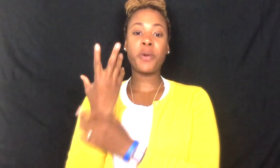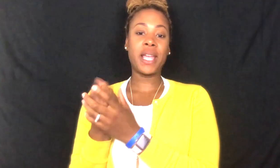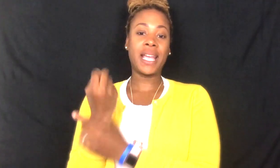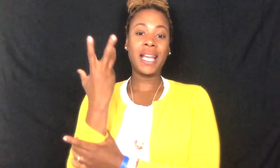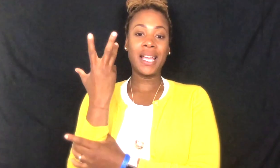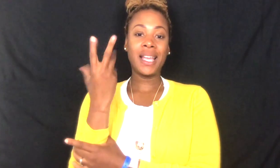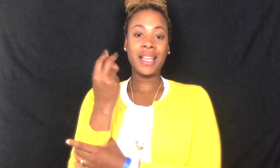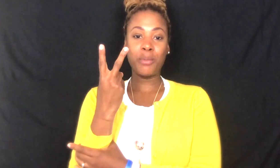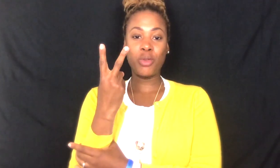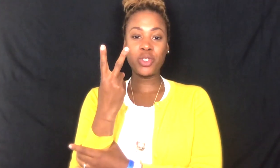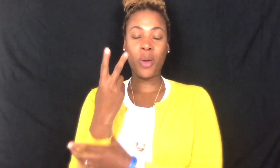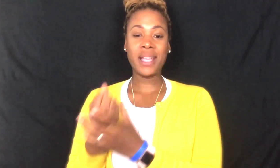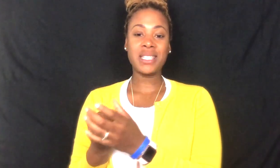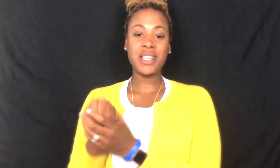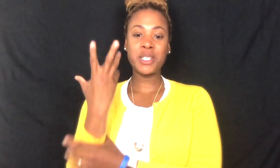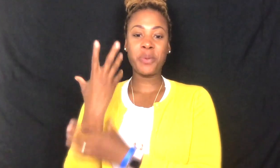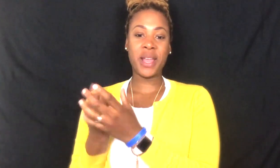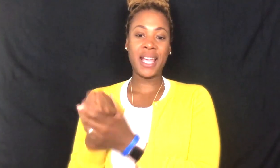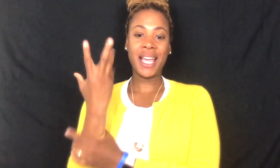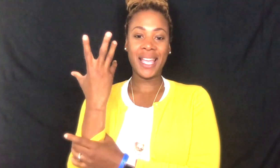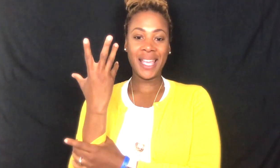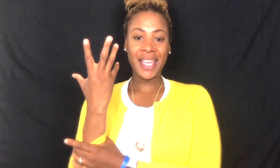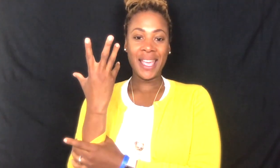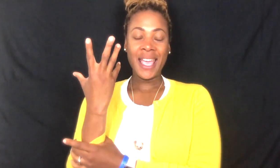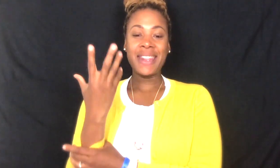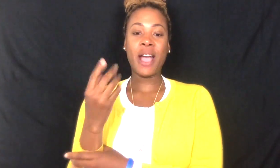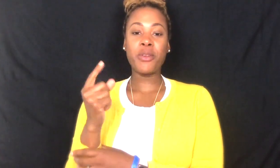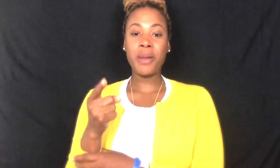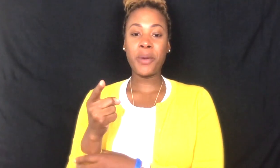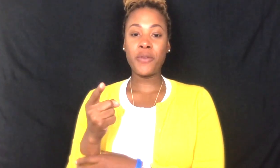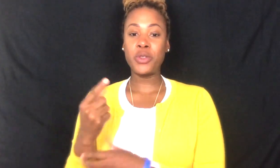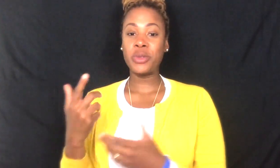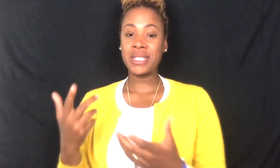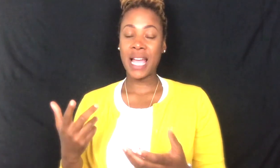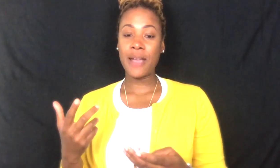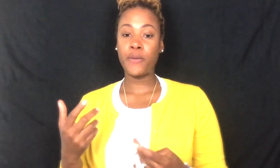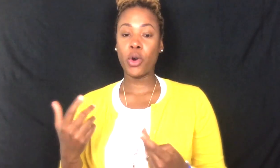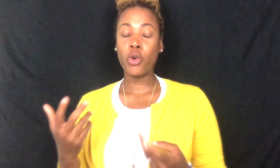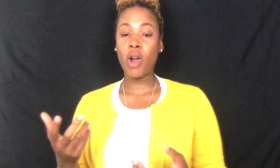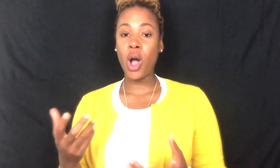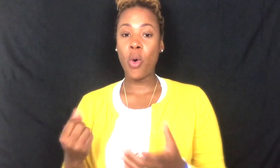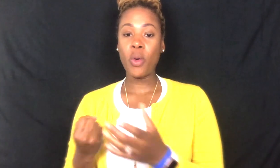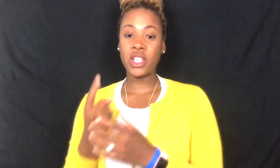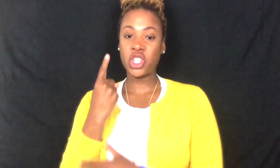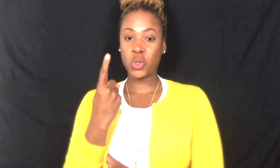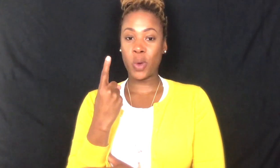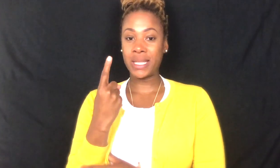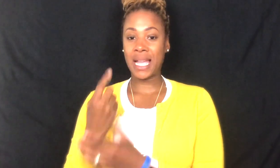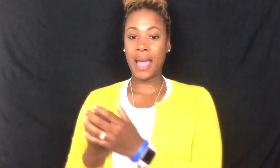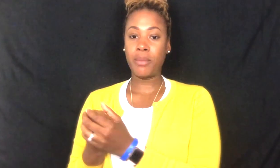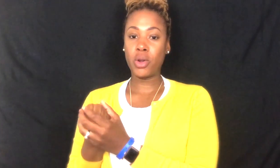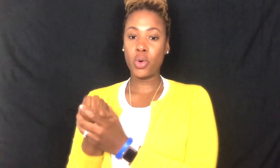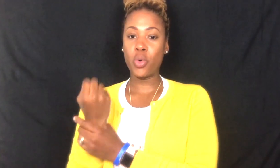spring moves twice. Spring. Now remember, if you do the sign for grow, it's just one time.